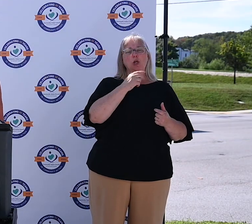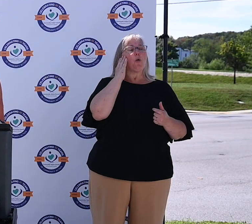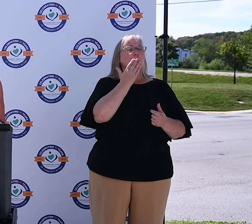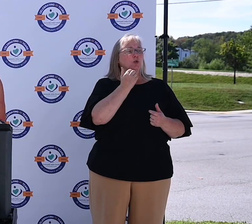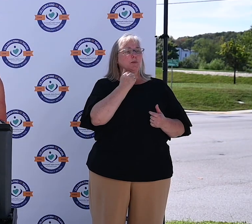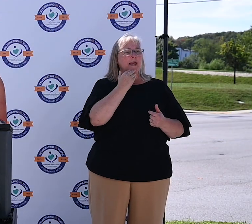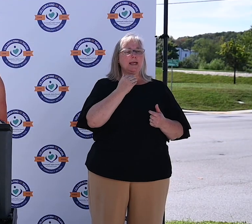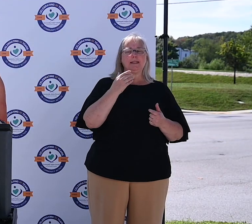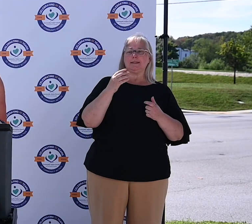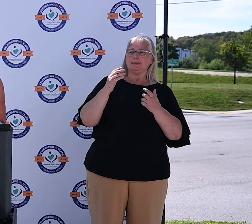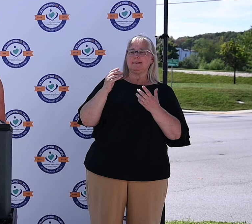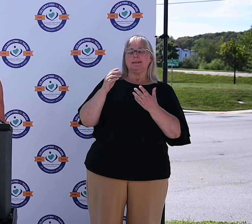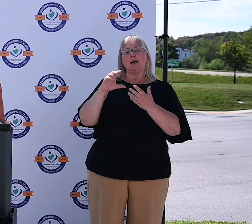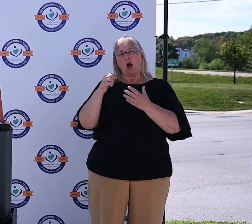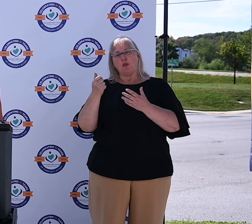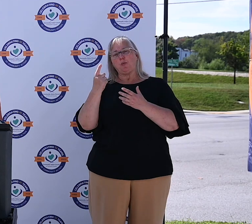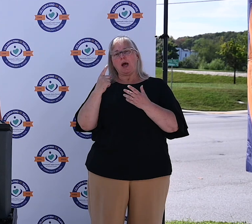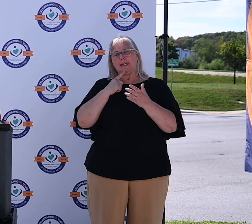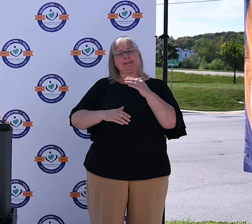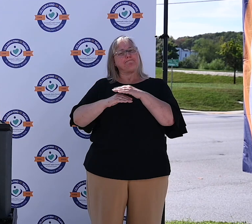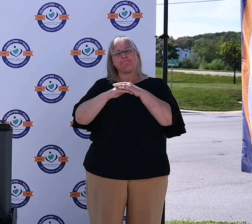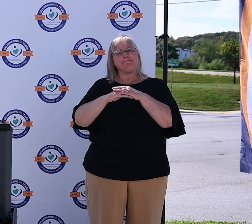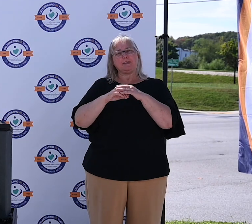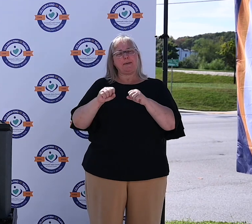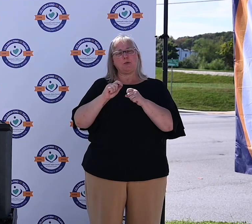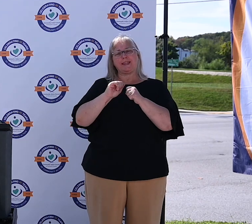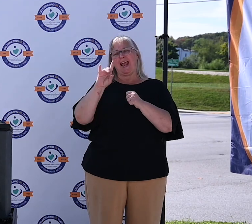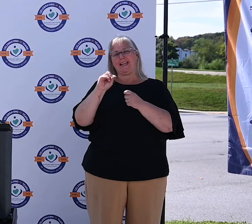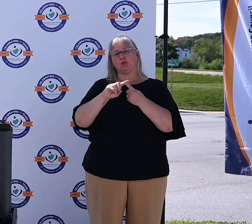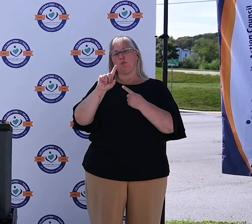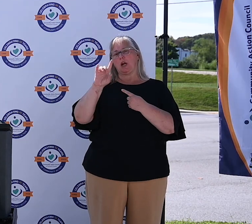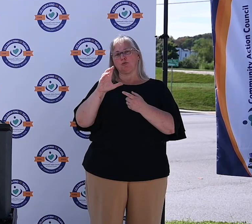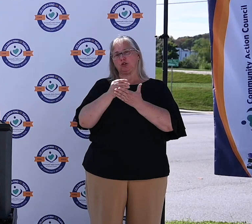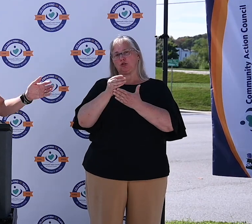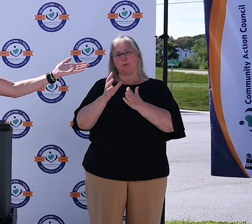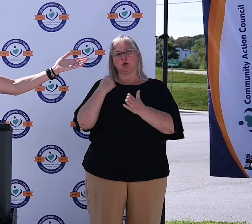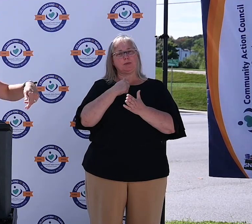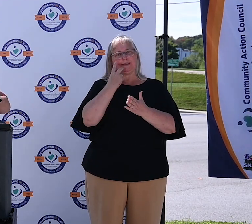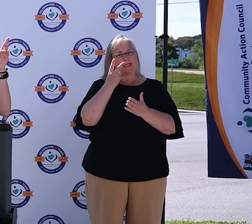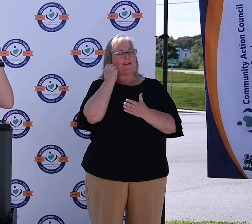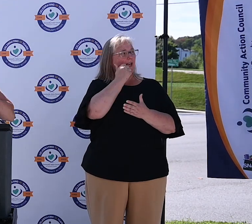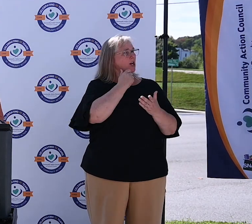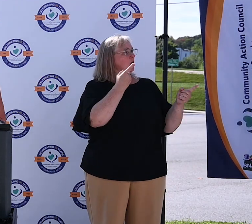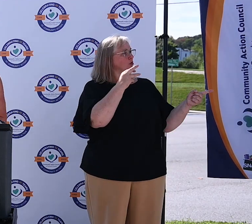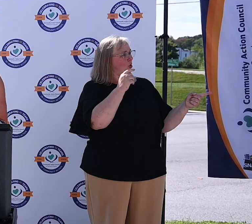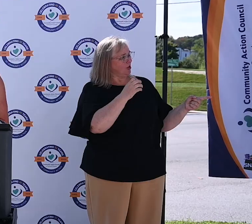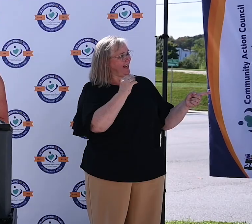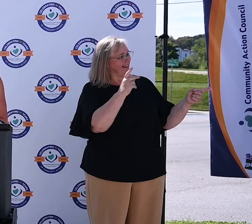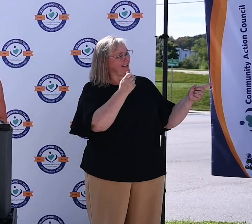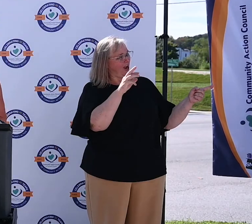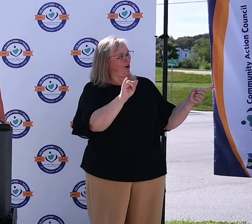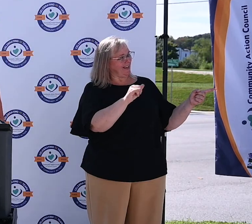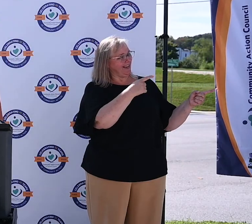little Gerwig Lane has reached capacity with the 80 to 100 shoppers that we see a day. George here and Carrie can tell